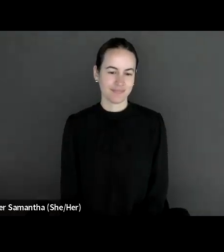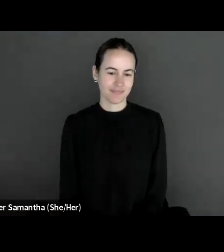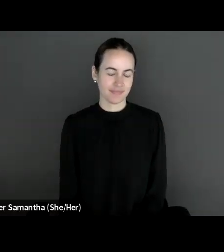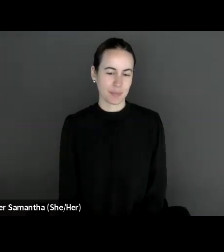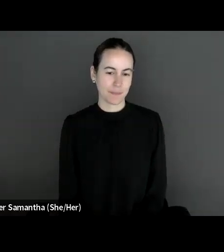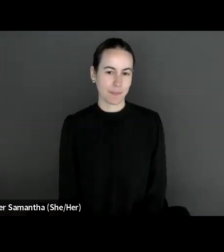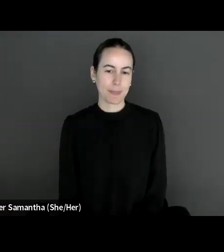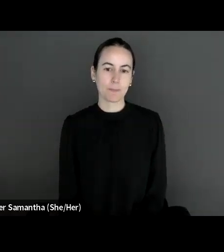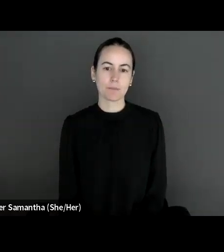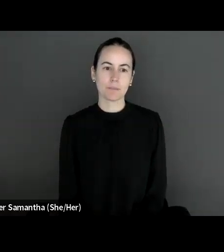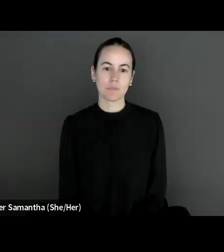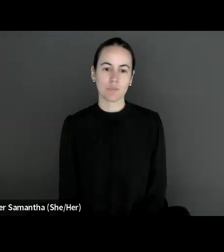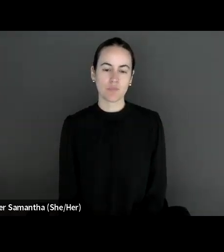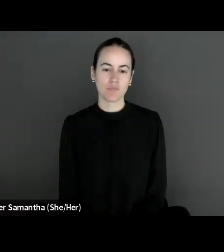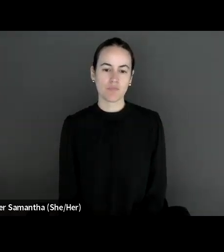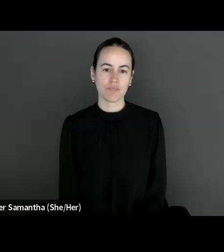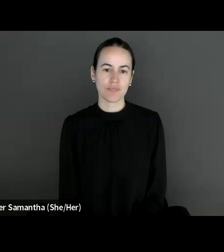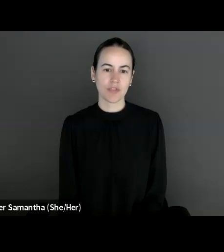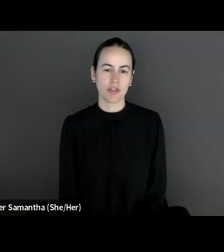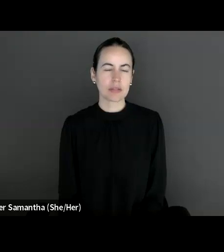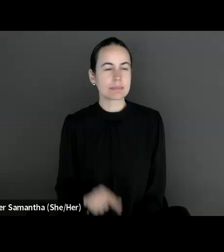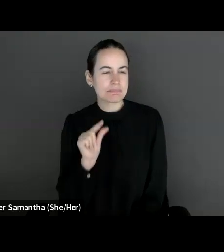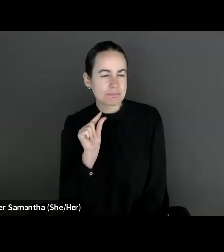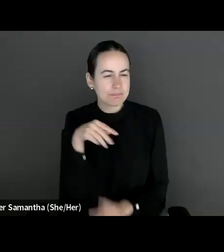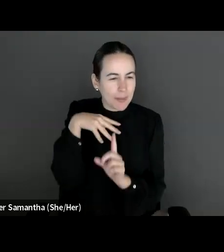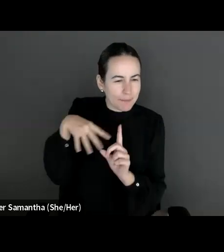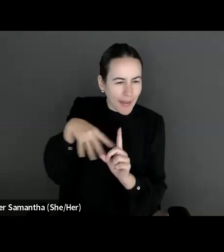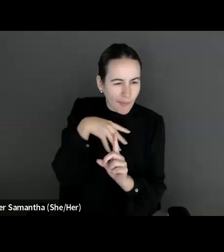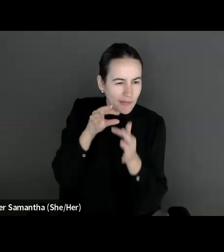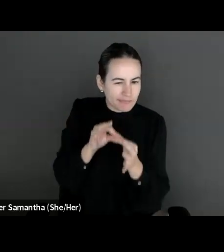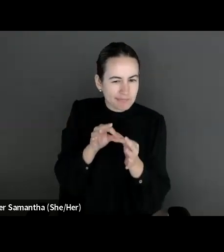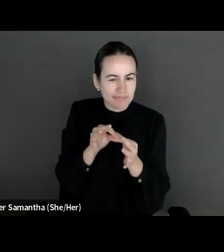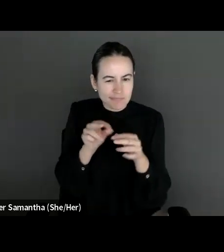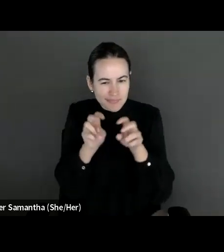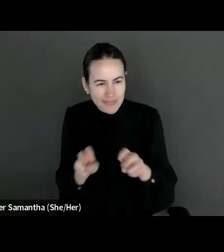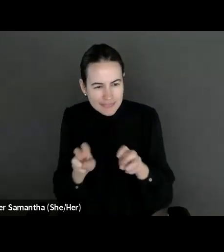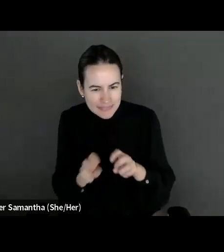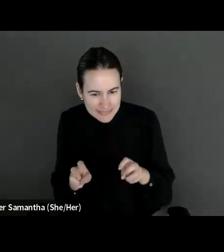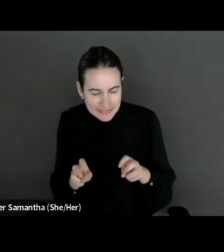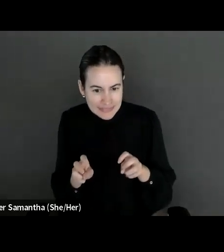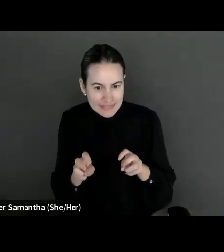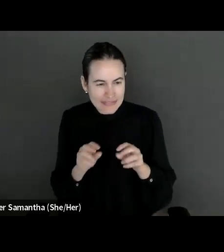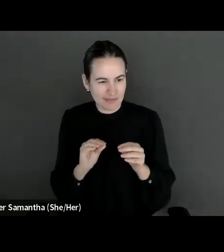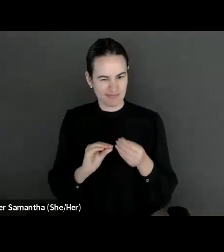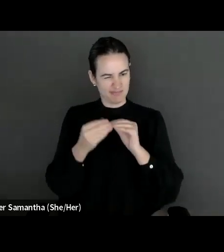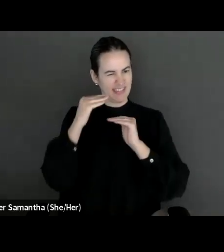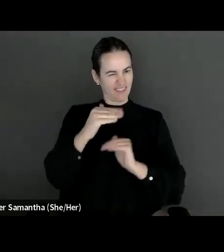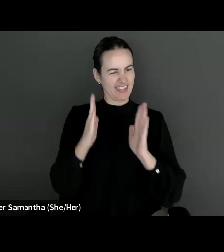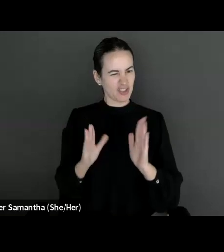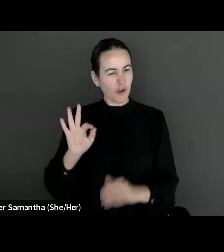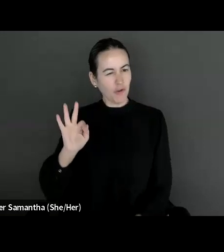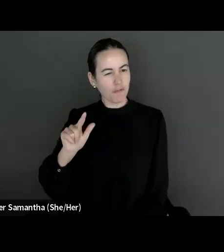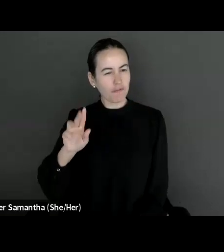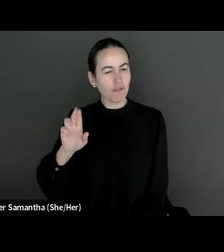I have a quick background of the study. We will talk about the construct, what fluency is actually. We will